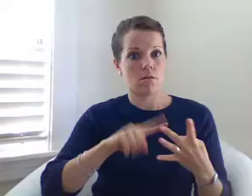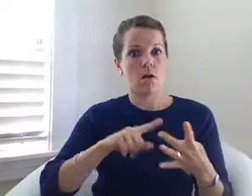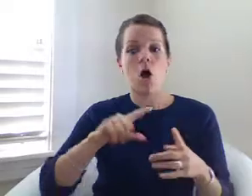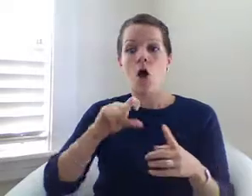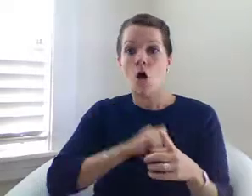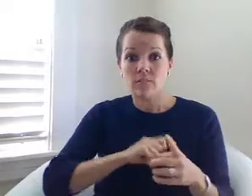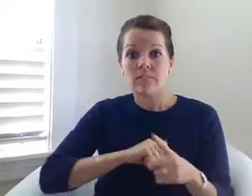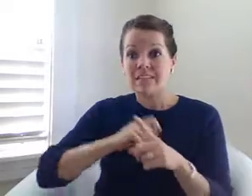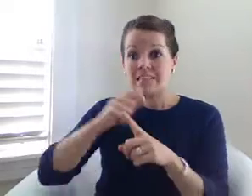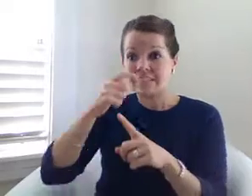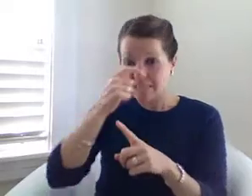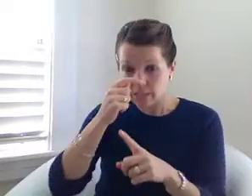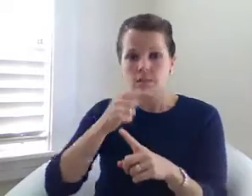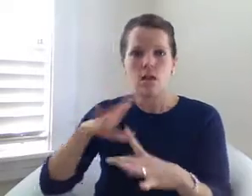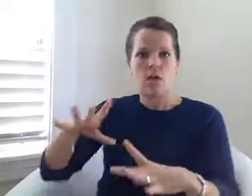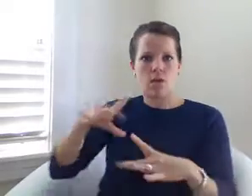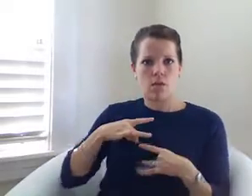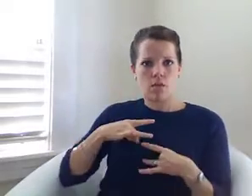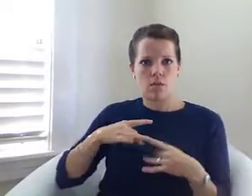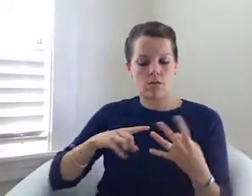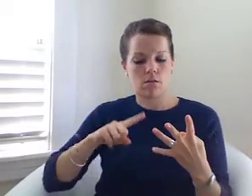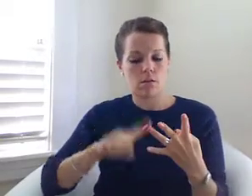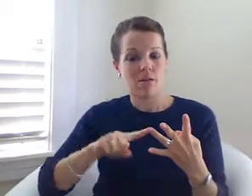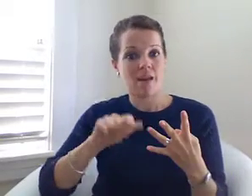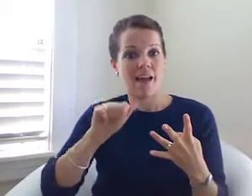diseases spread via the patient's breathing. And finally,